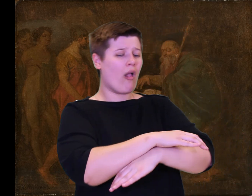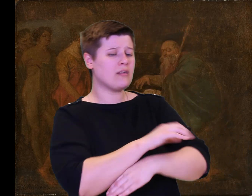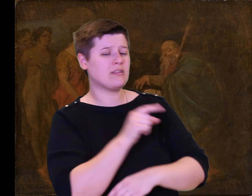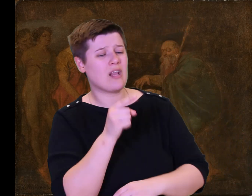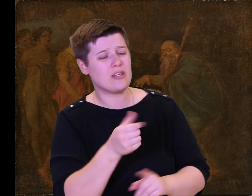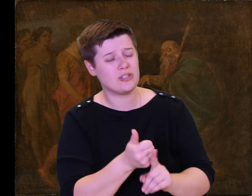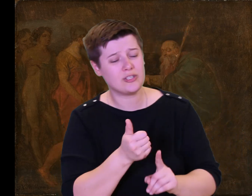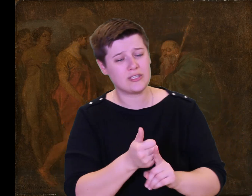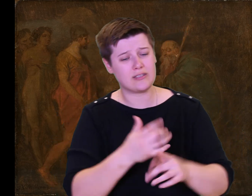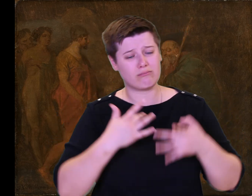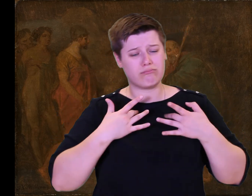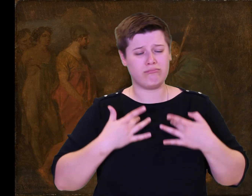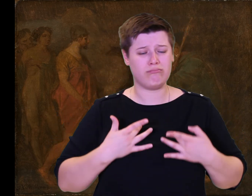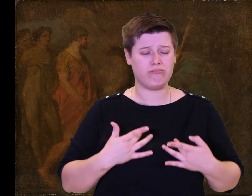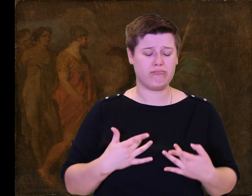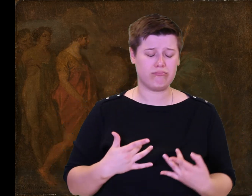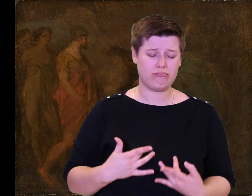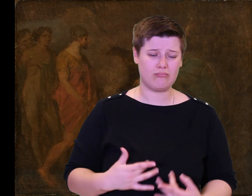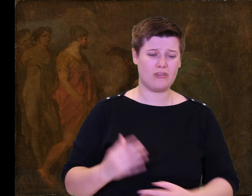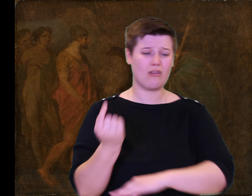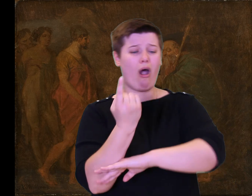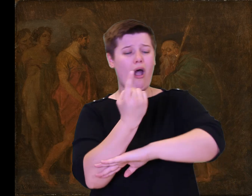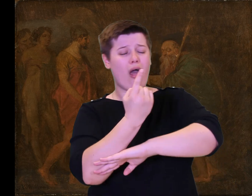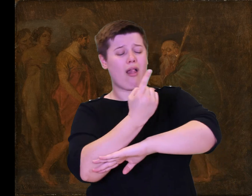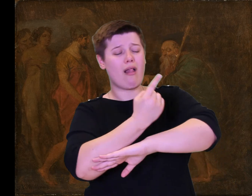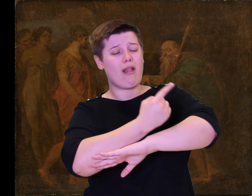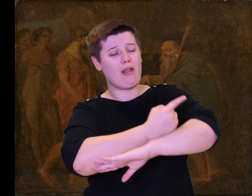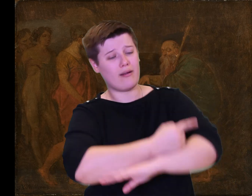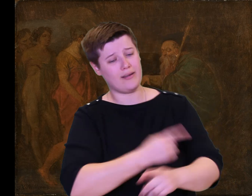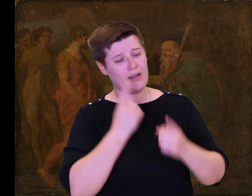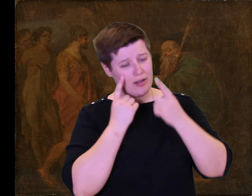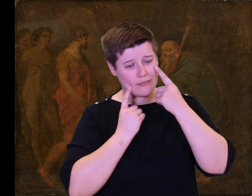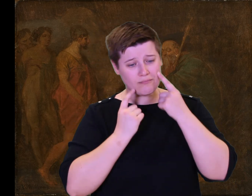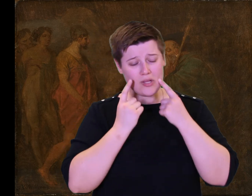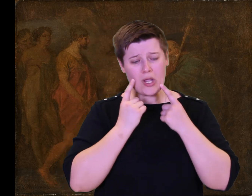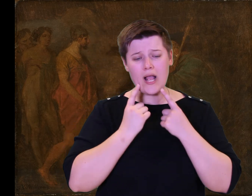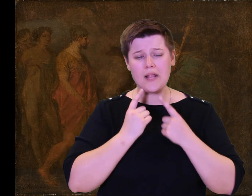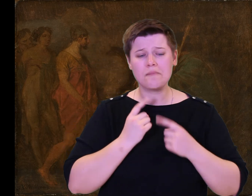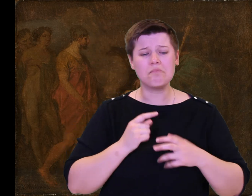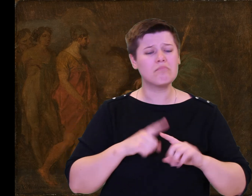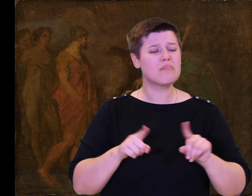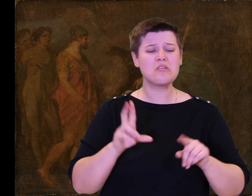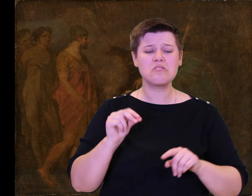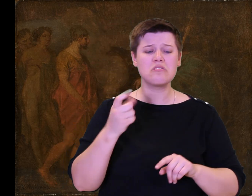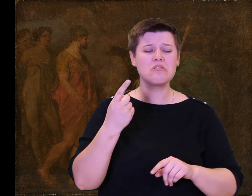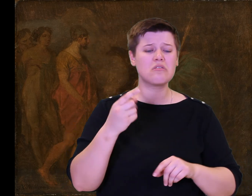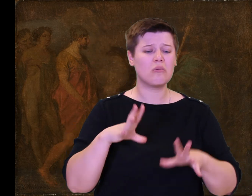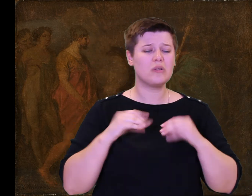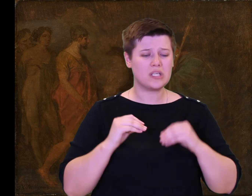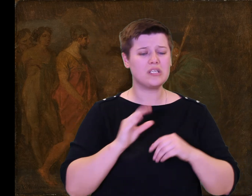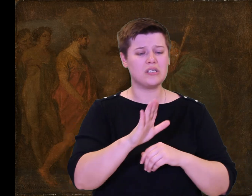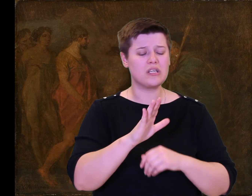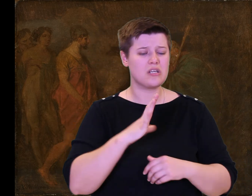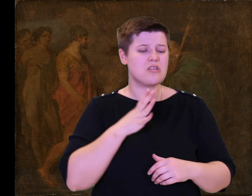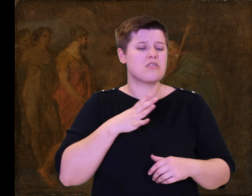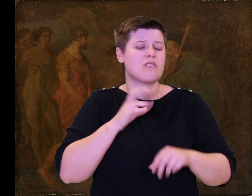left behind. Are they still honored as kings? Or has another taken over, saying I will